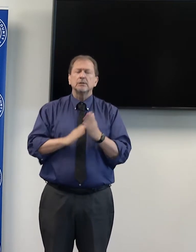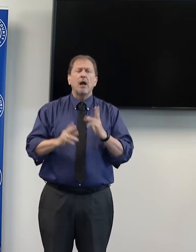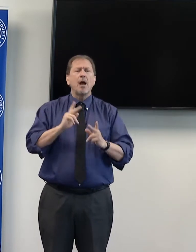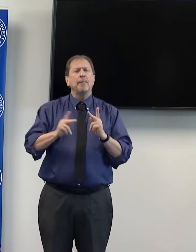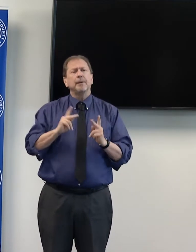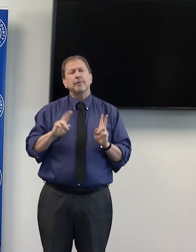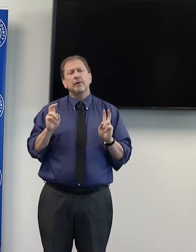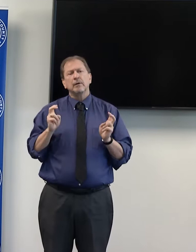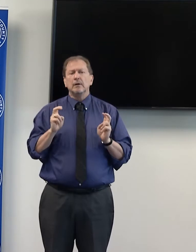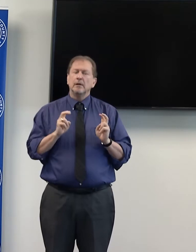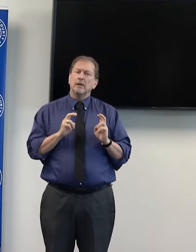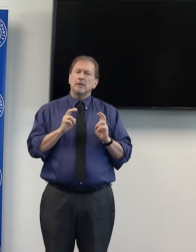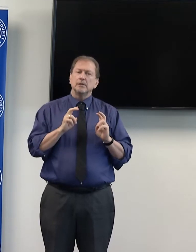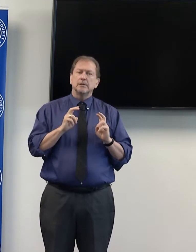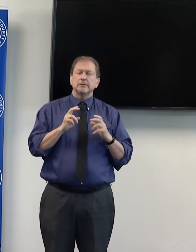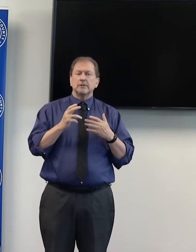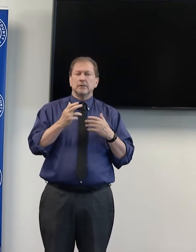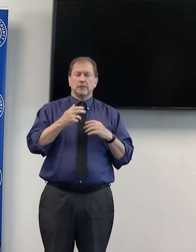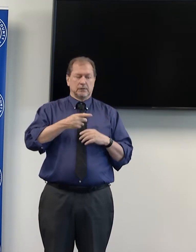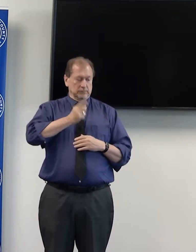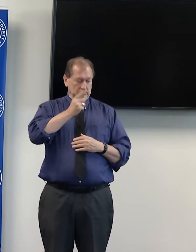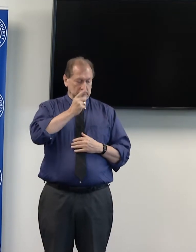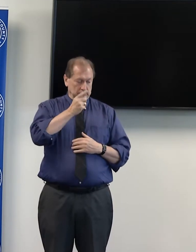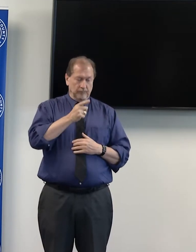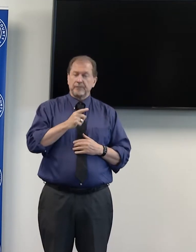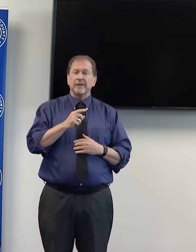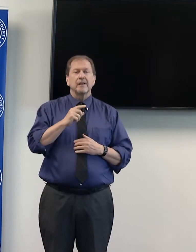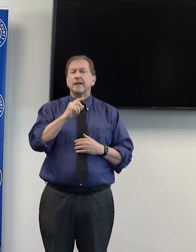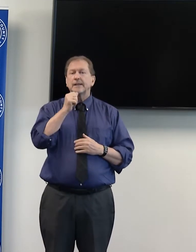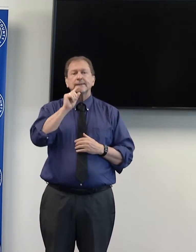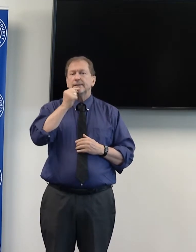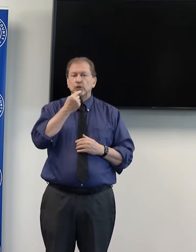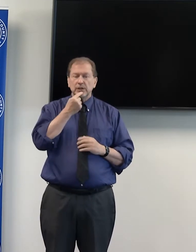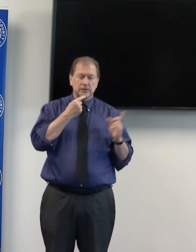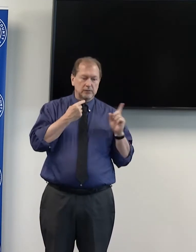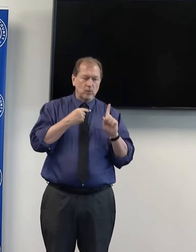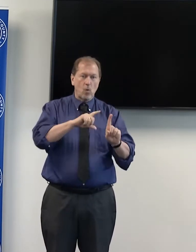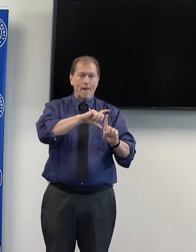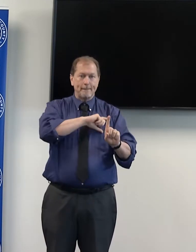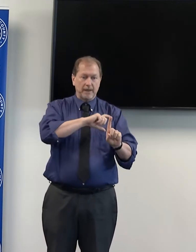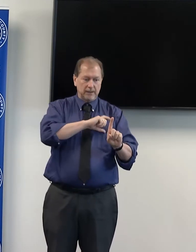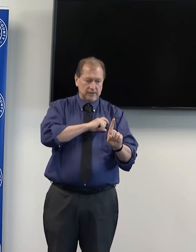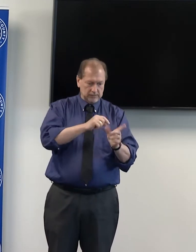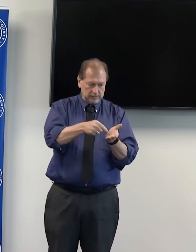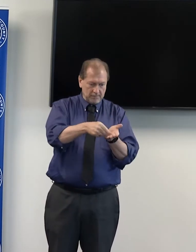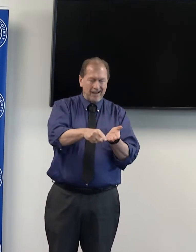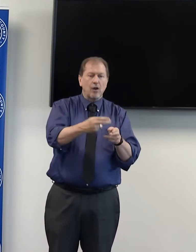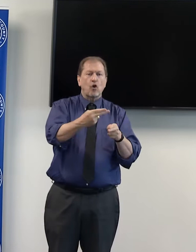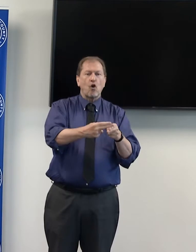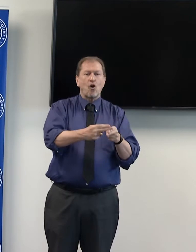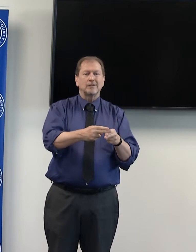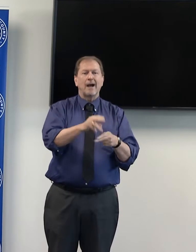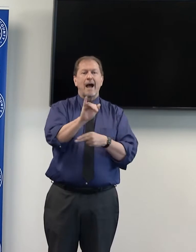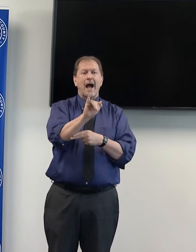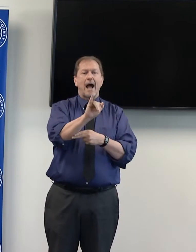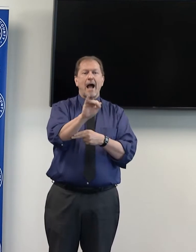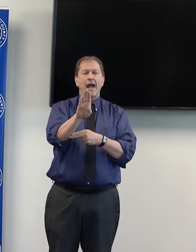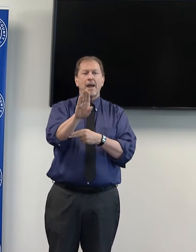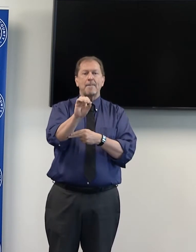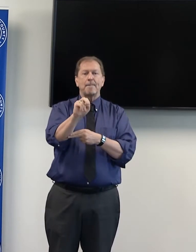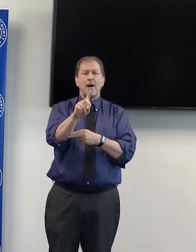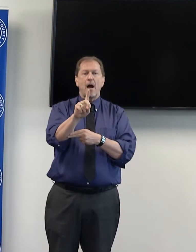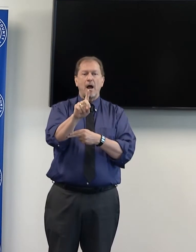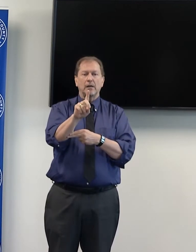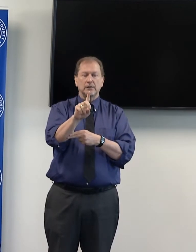police station, they are allowed to post an I-bond at that police station, so we'll never get them at the jail. Those numbers